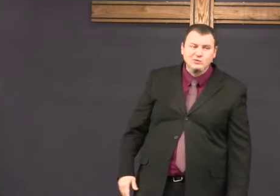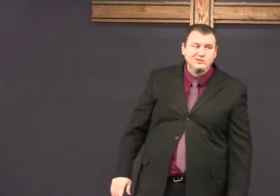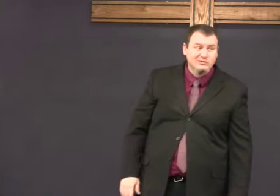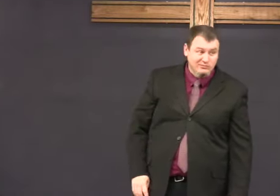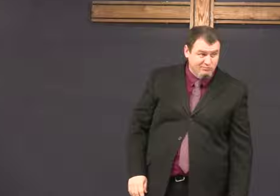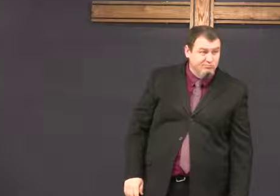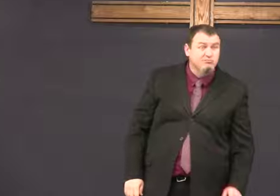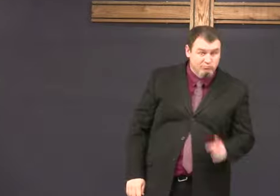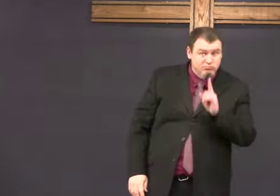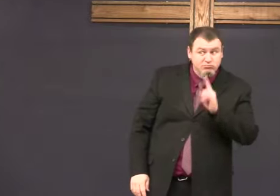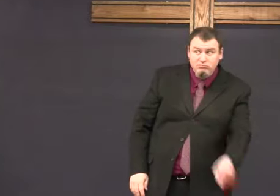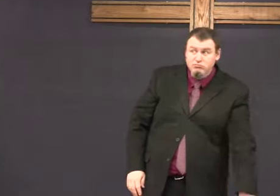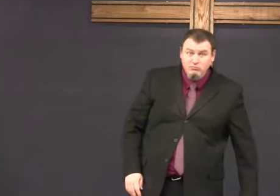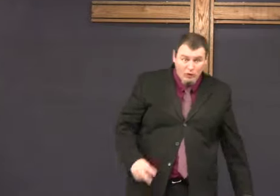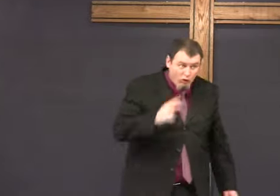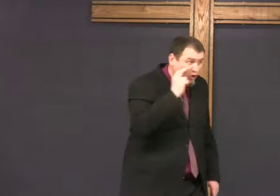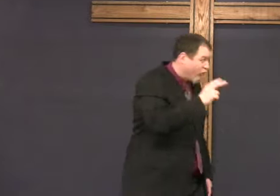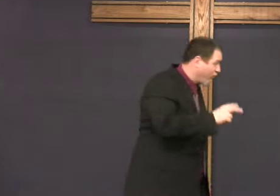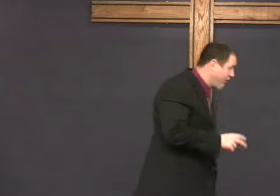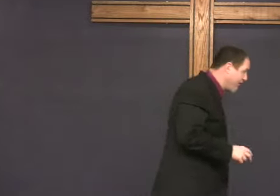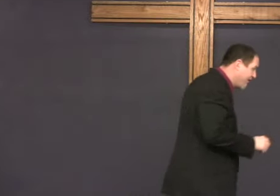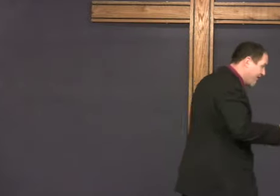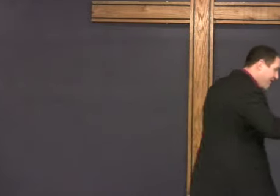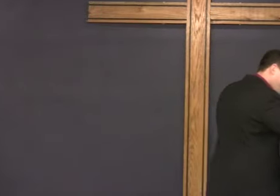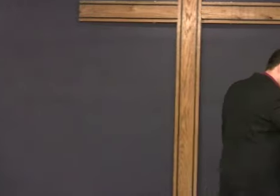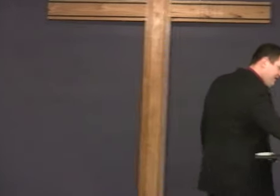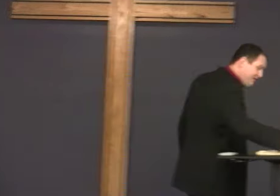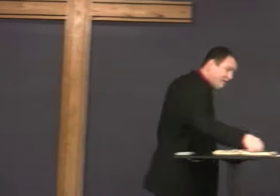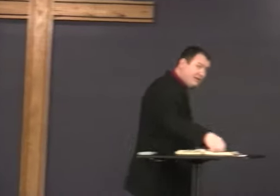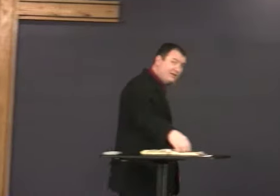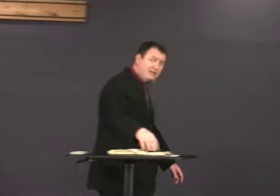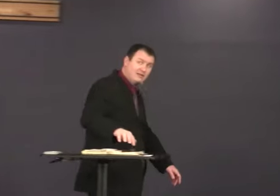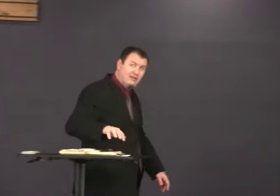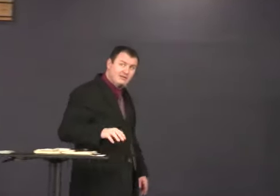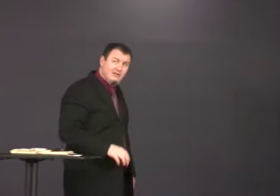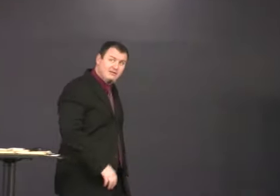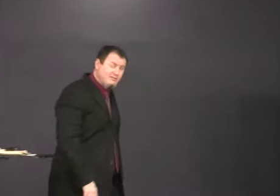fake news. Yeah, he does.